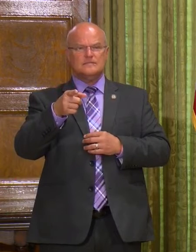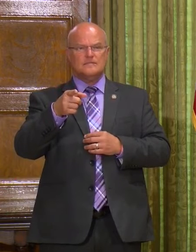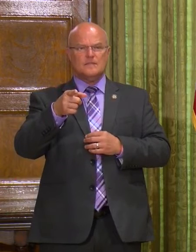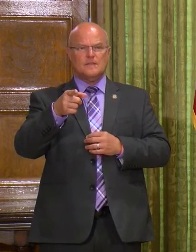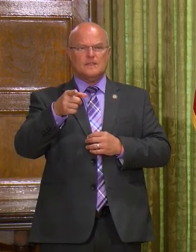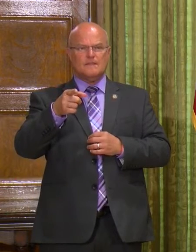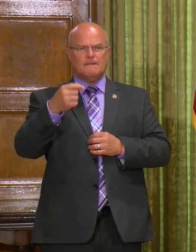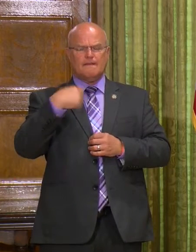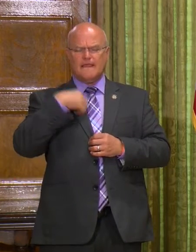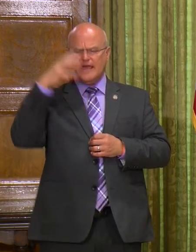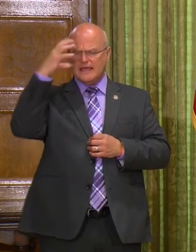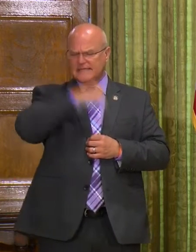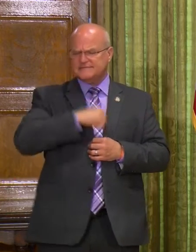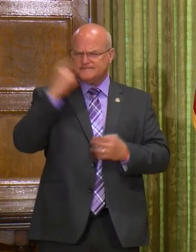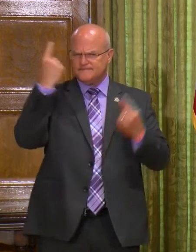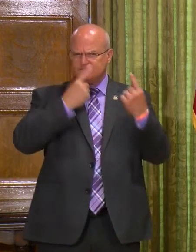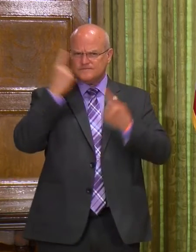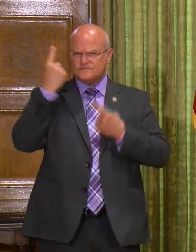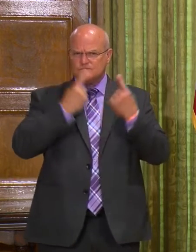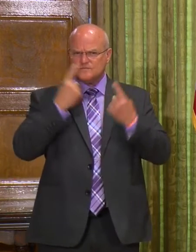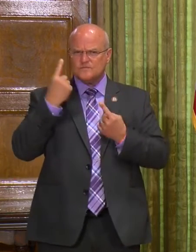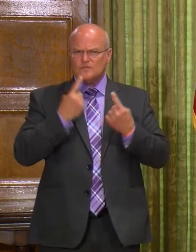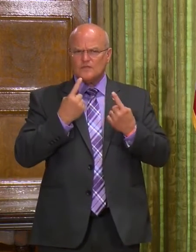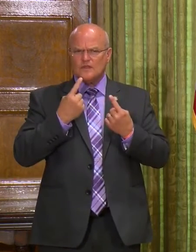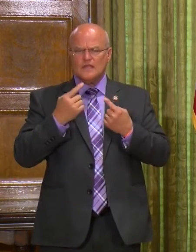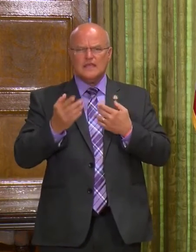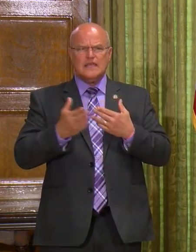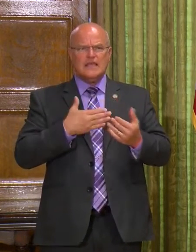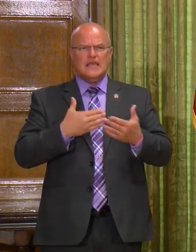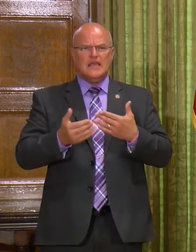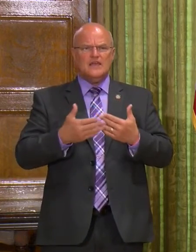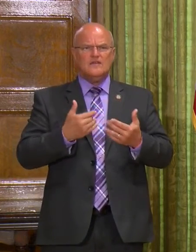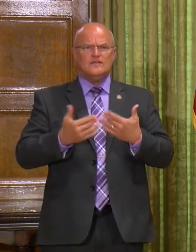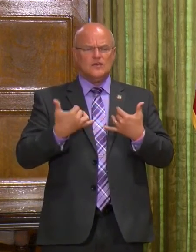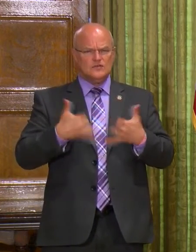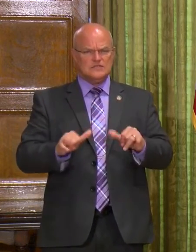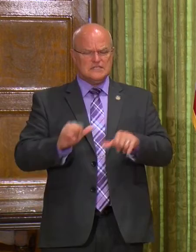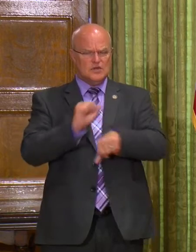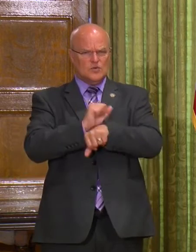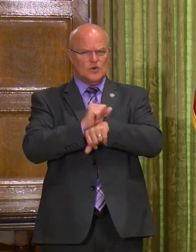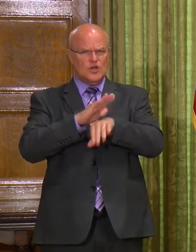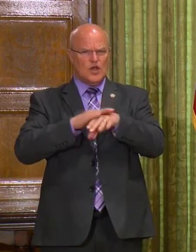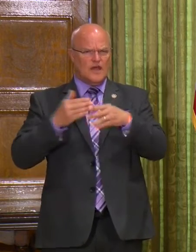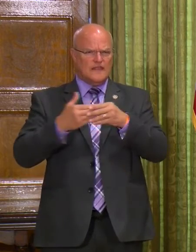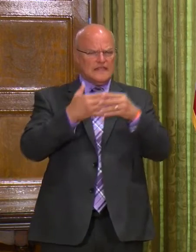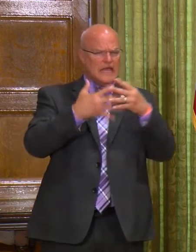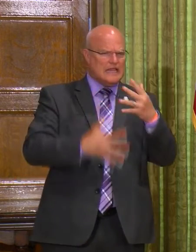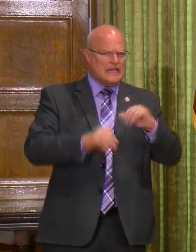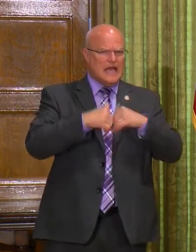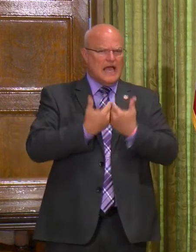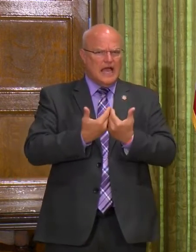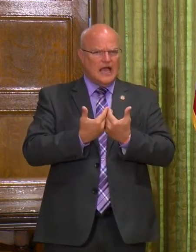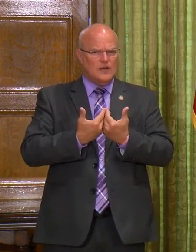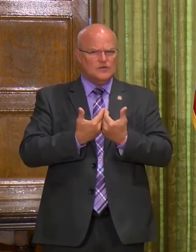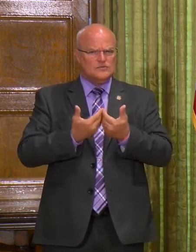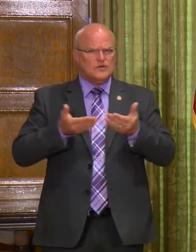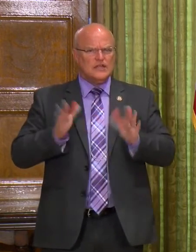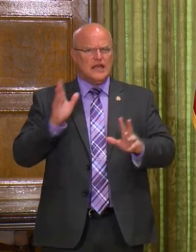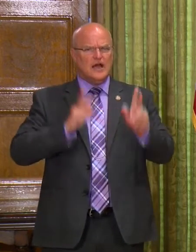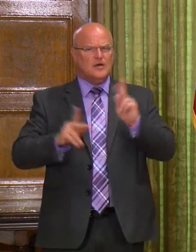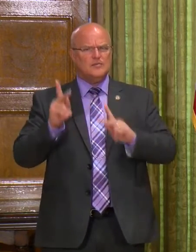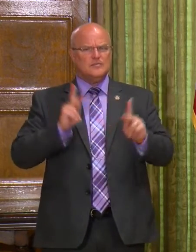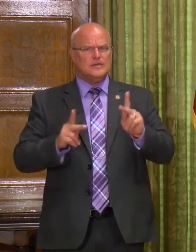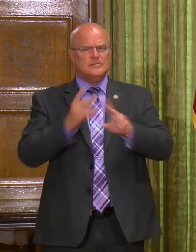guess I'm wondering, even though there's still work on the guidelines, how would you allow people